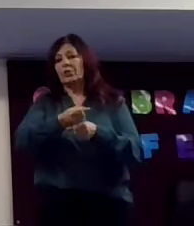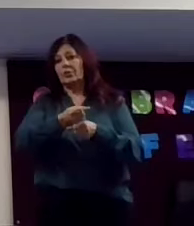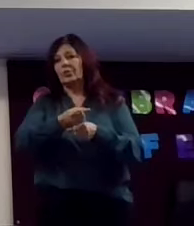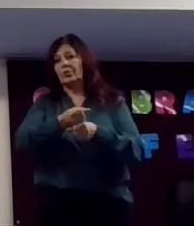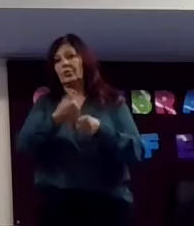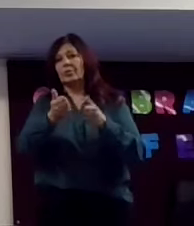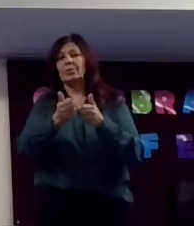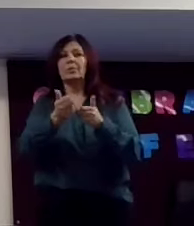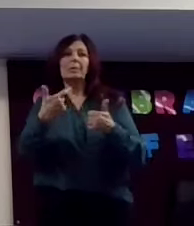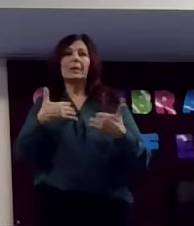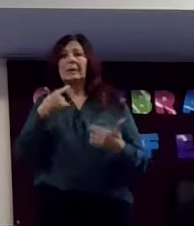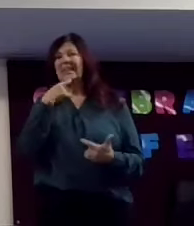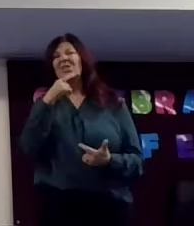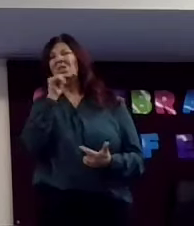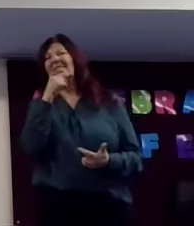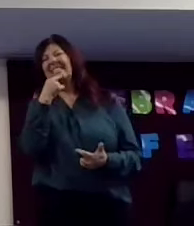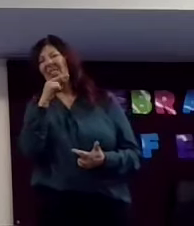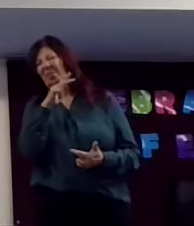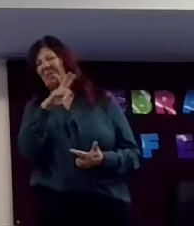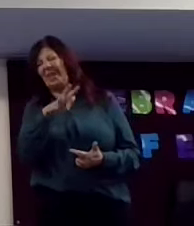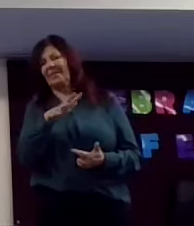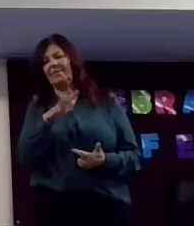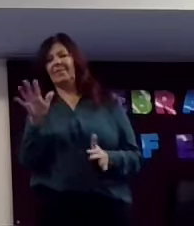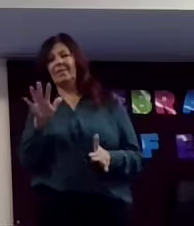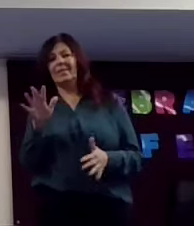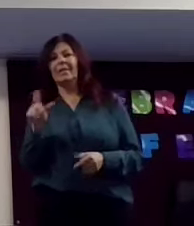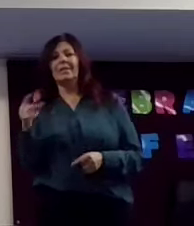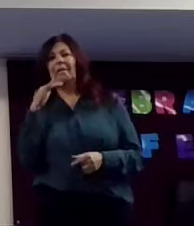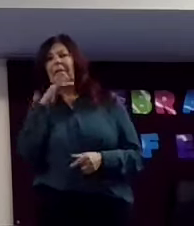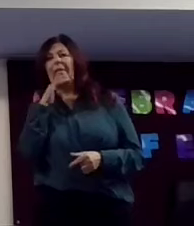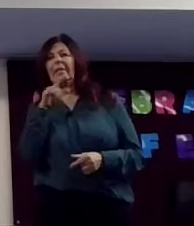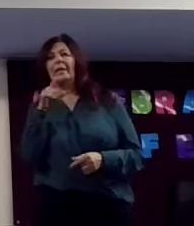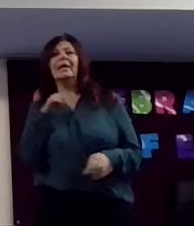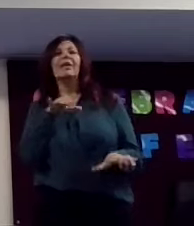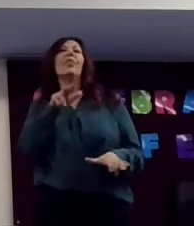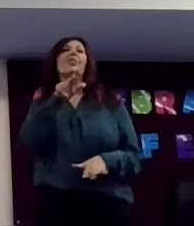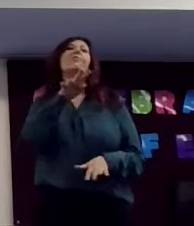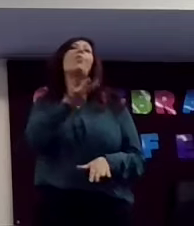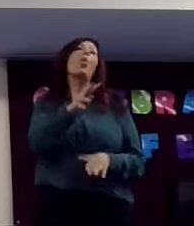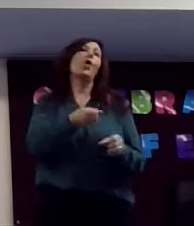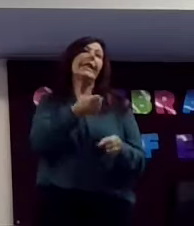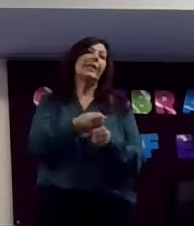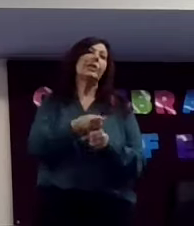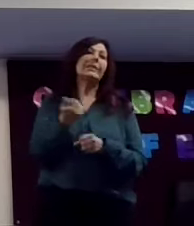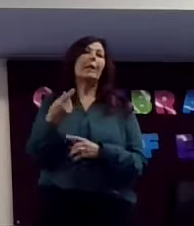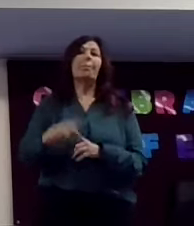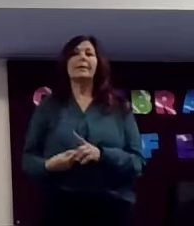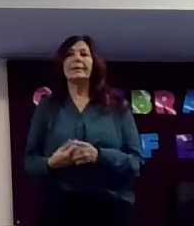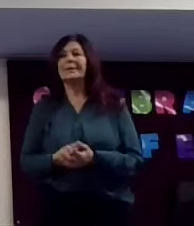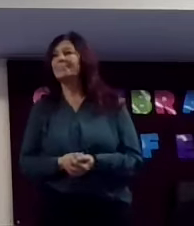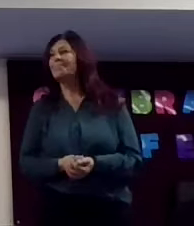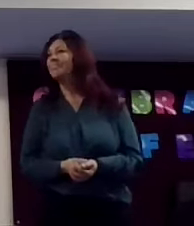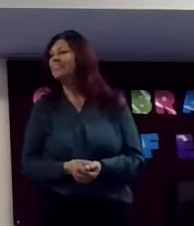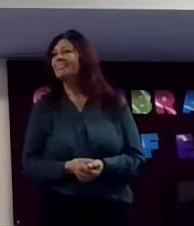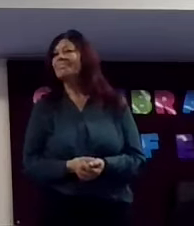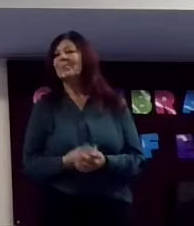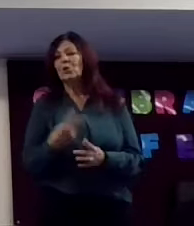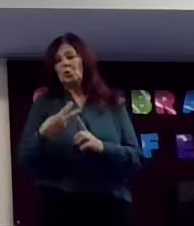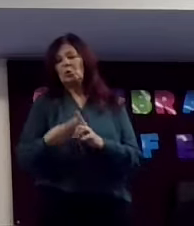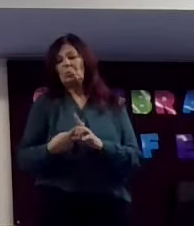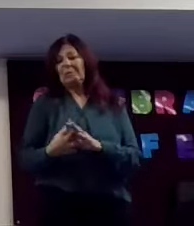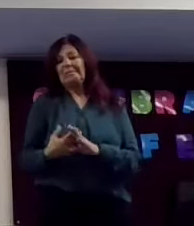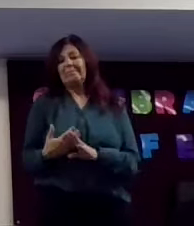Well, my younger son said, don't say 35, somebody's gonna fact check you and call you a liar. I did 34 years and 10 months with the New York State Police, so I was too much